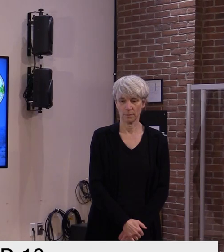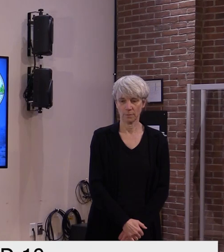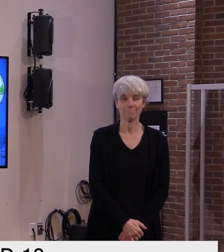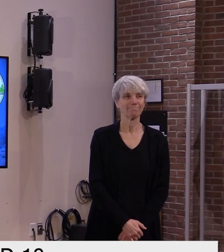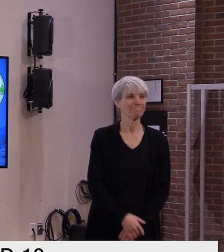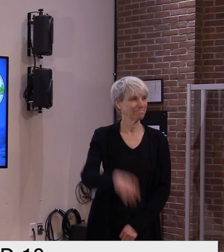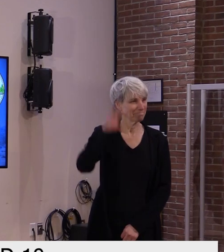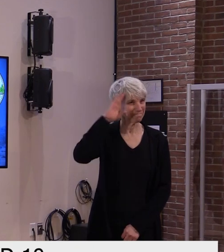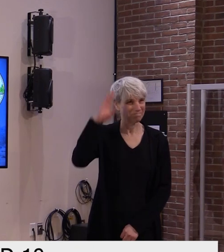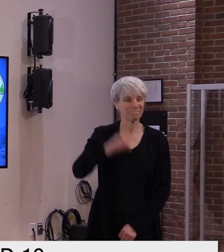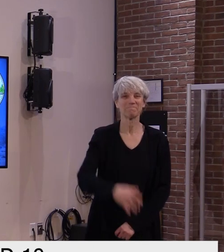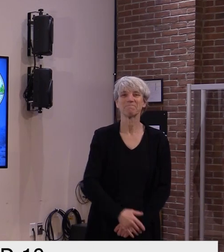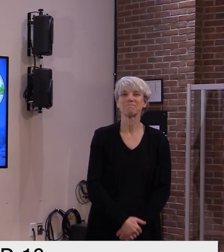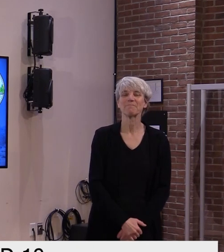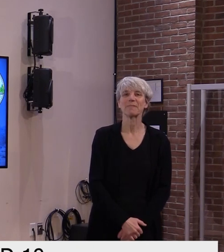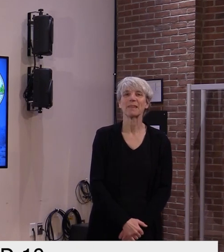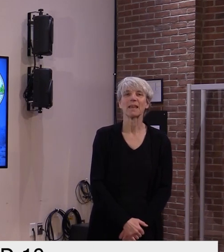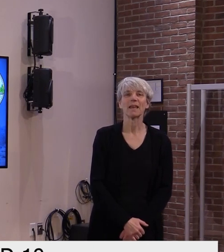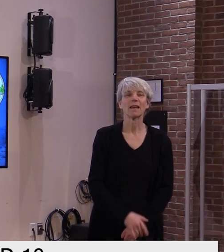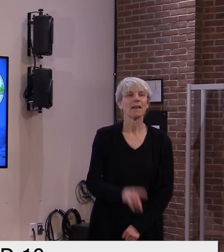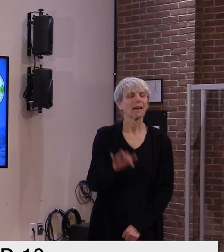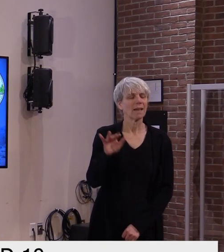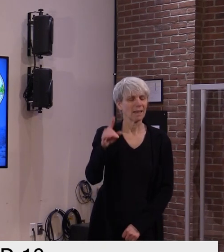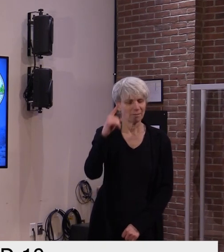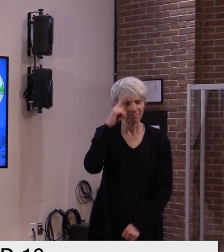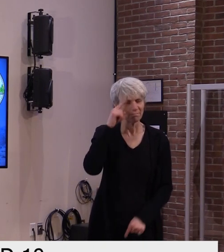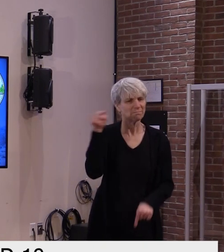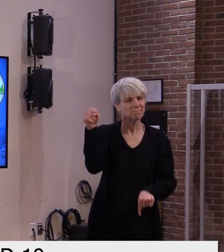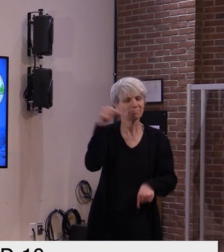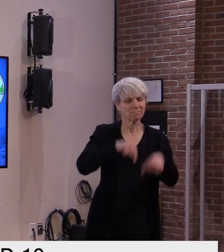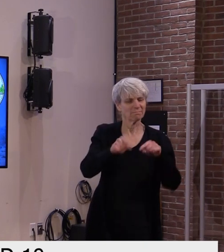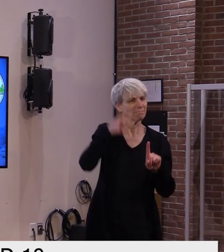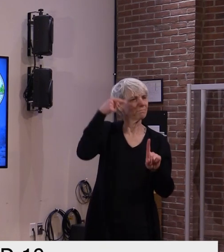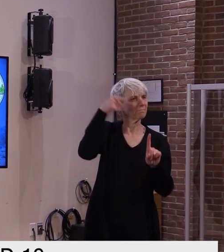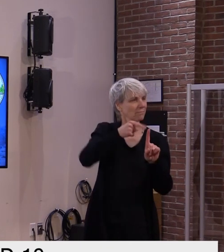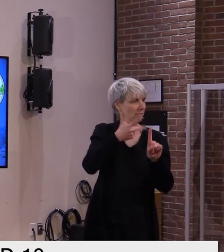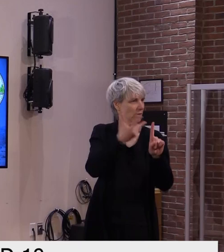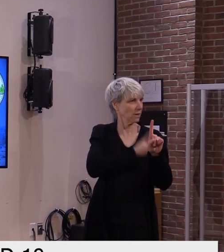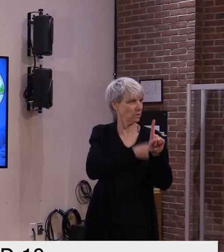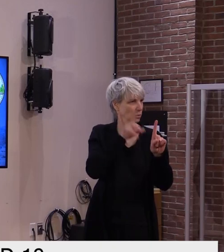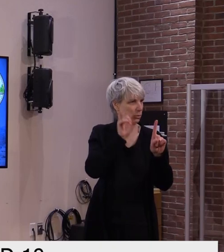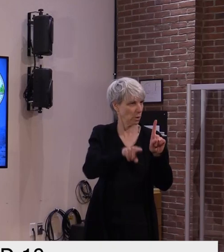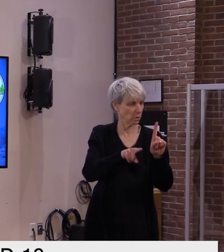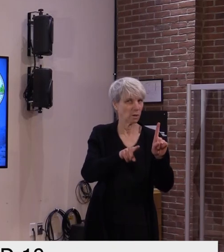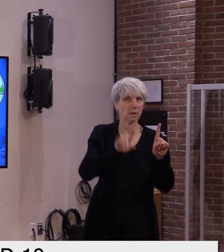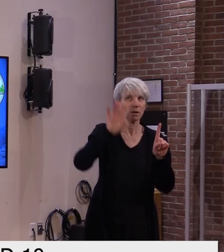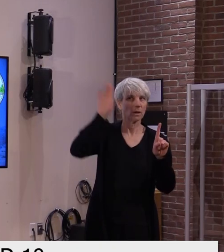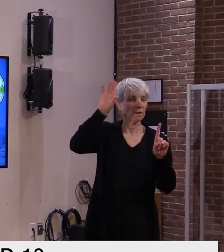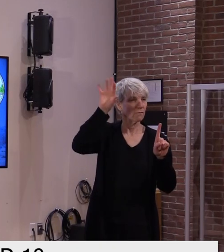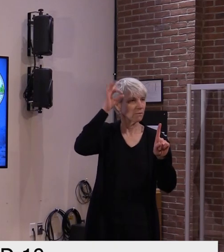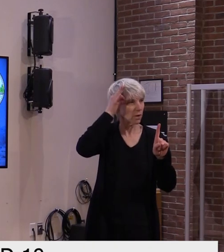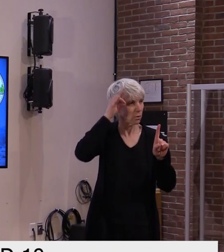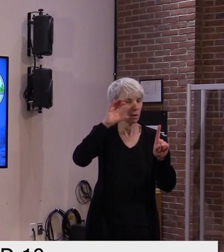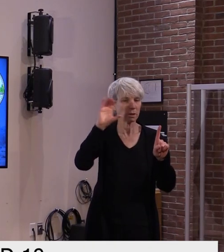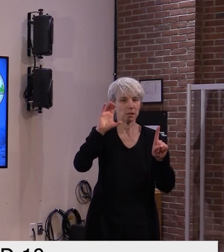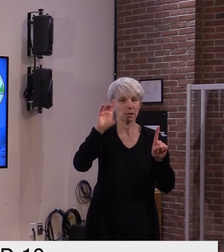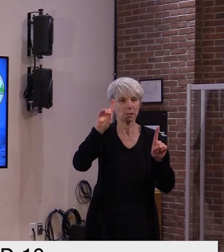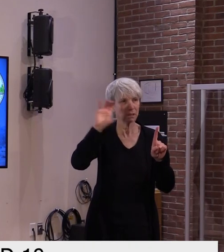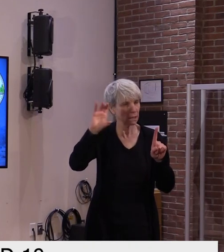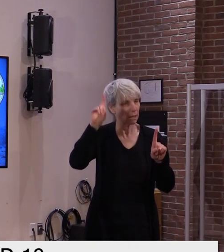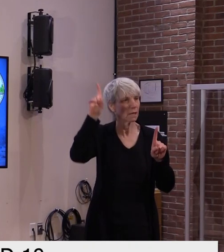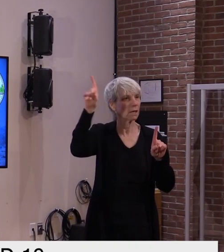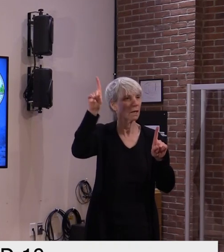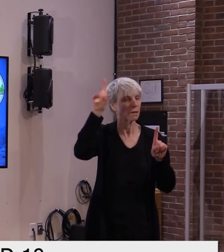Hi there. Just to follow up on the vaccination, the kind of federal policy on vaccination